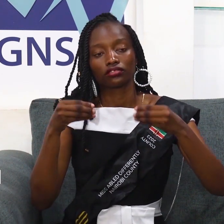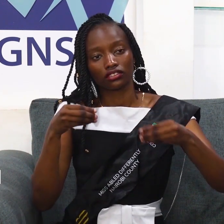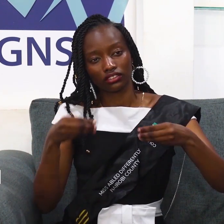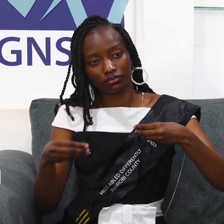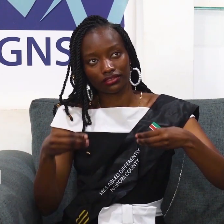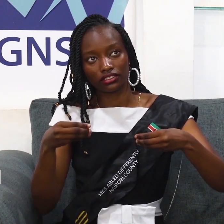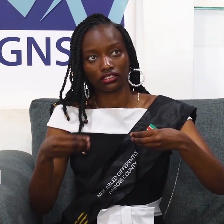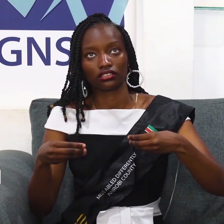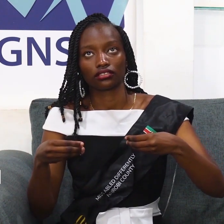So for this